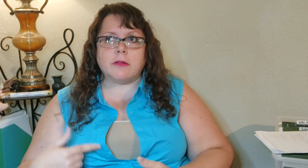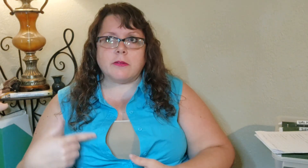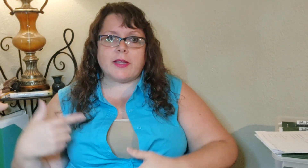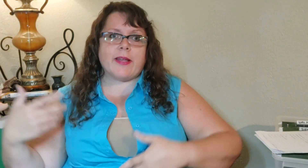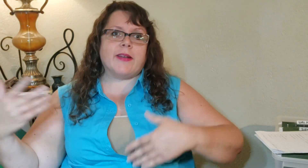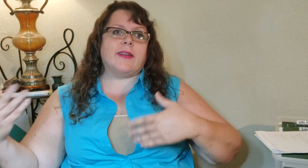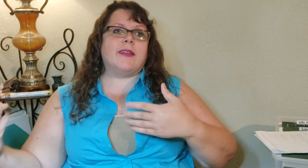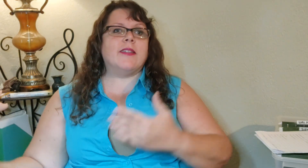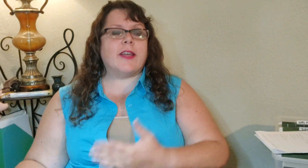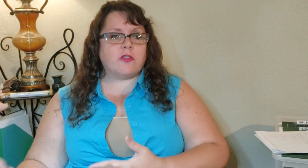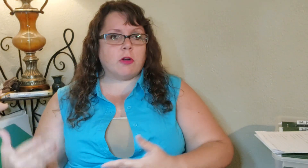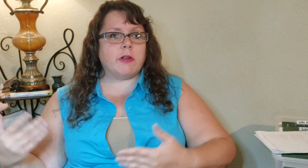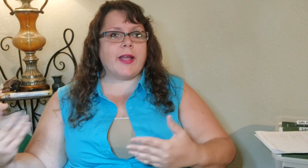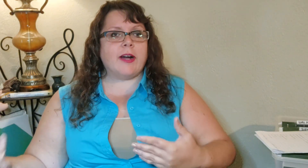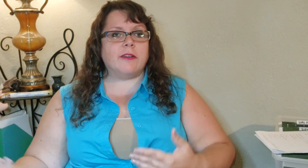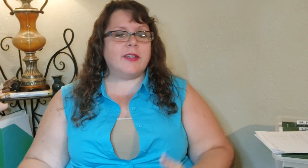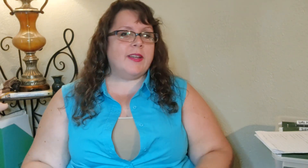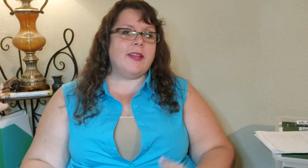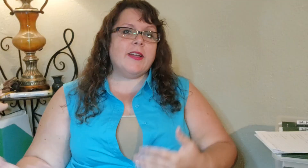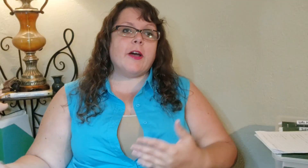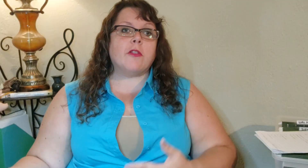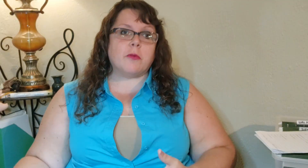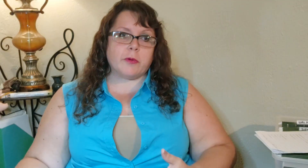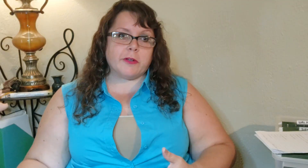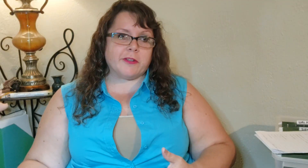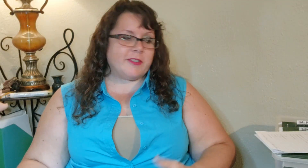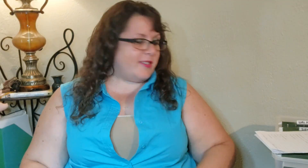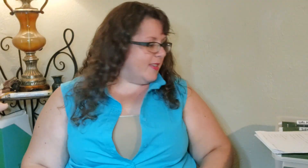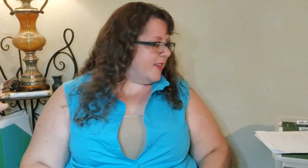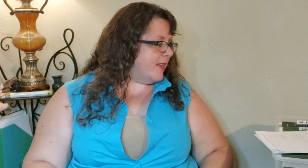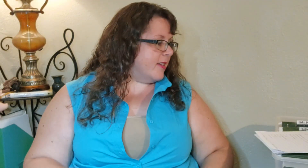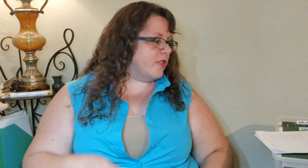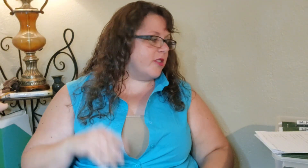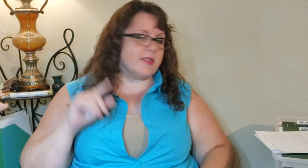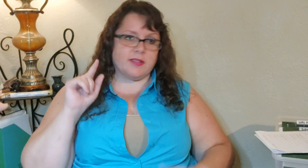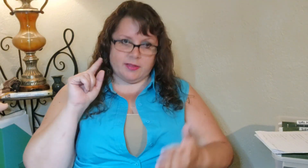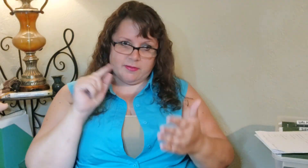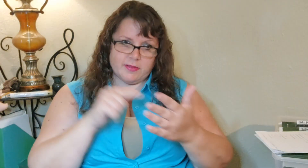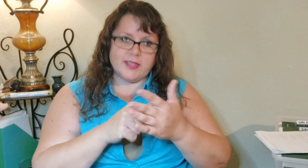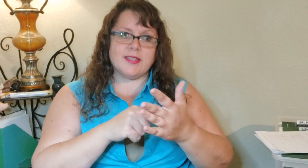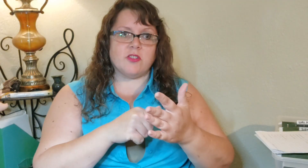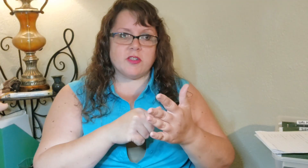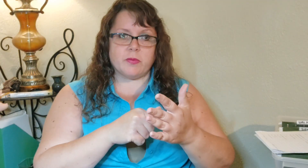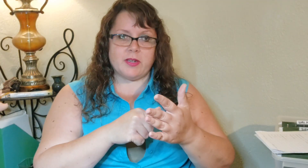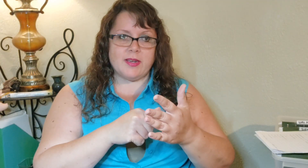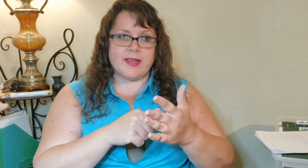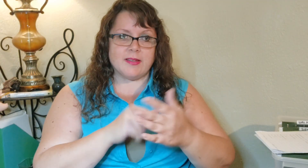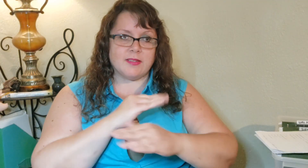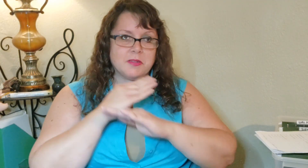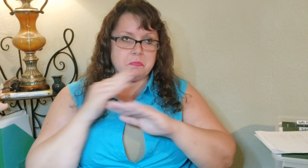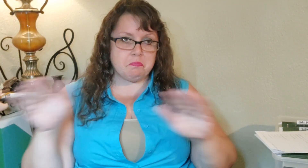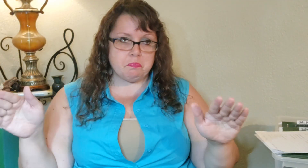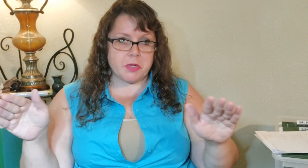about and like drawn out other words. It's just, this is just what it is,